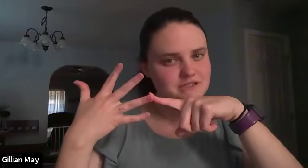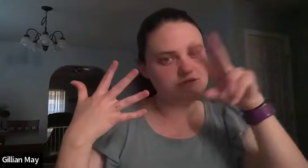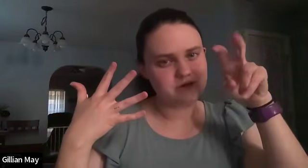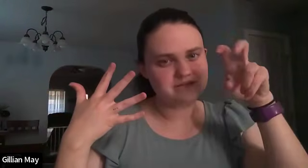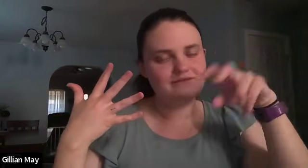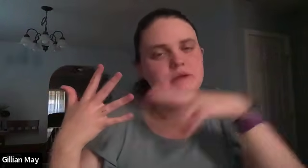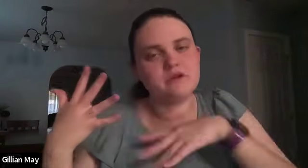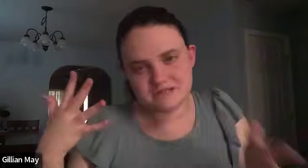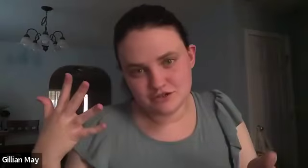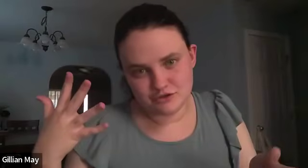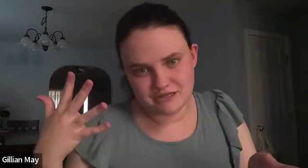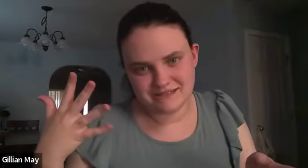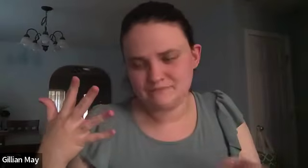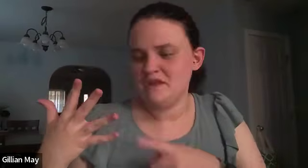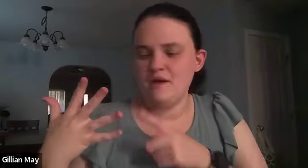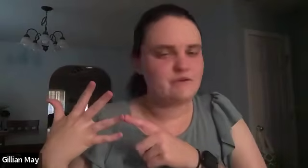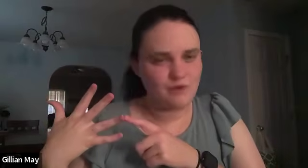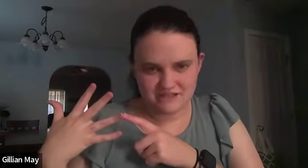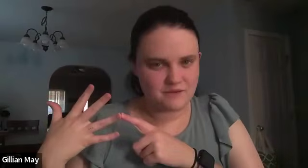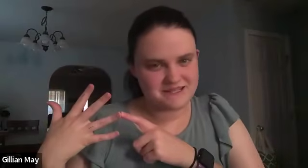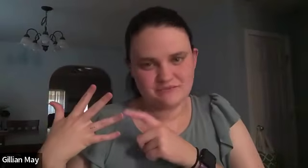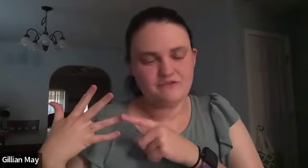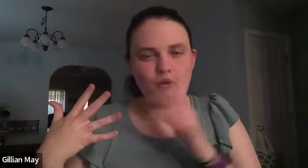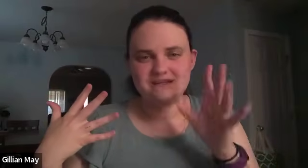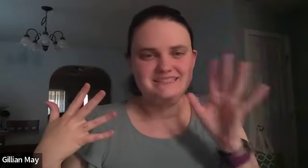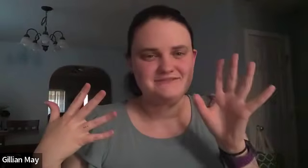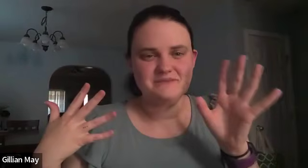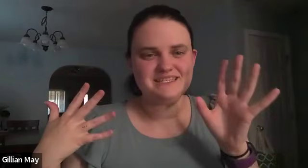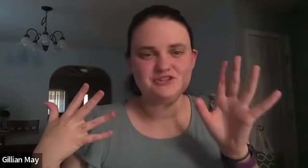is my brother and sister are twins, but we've always identified my sister